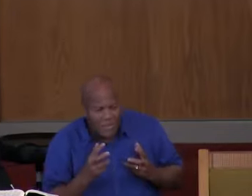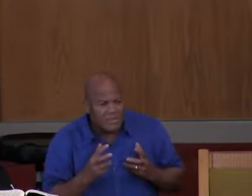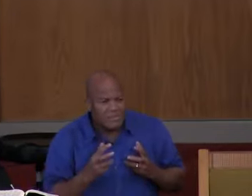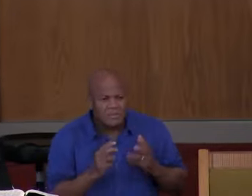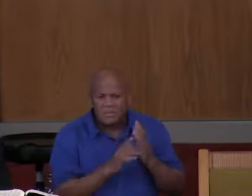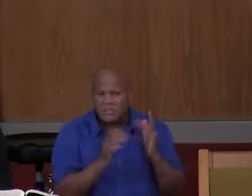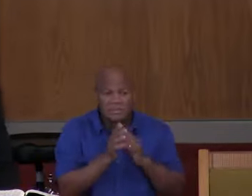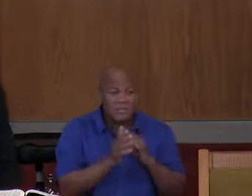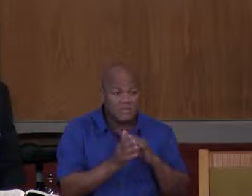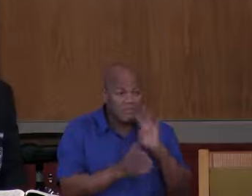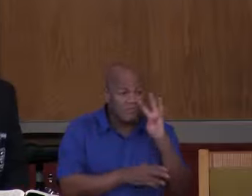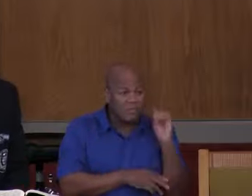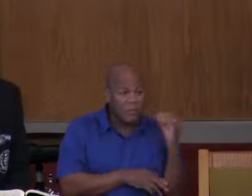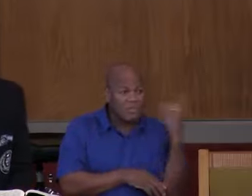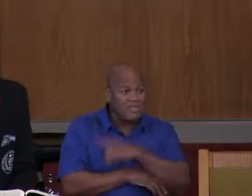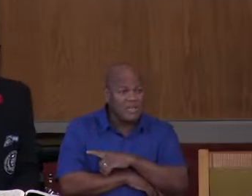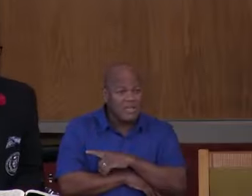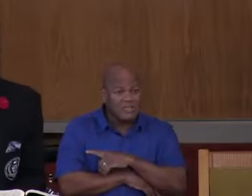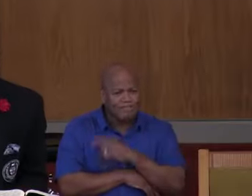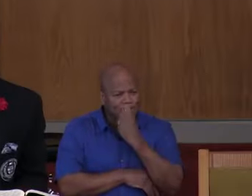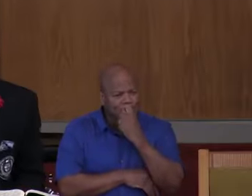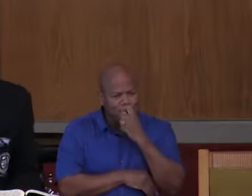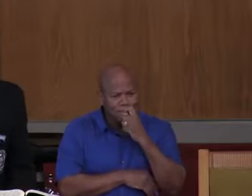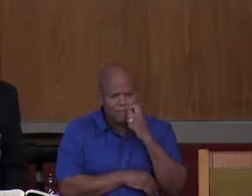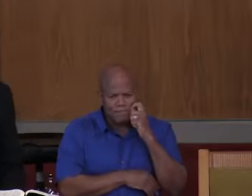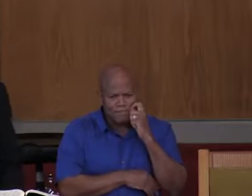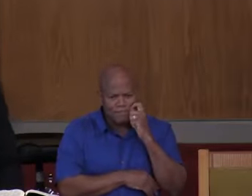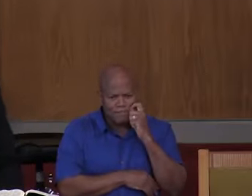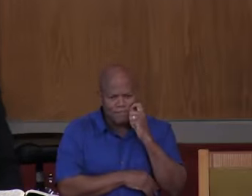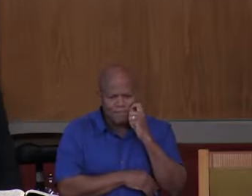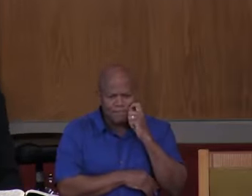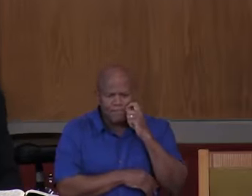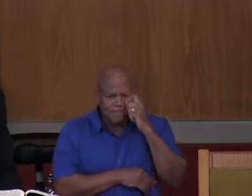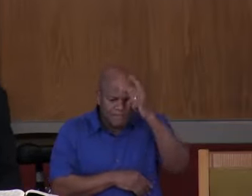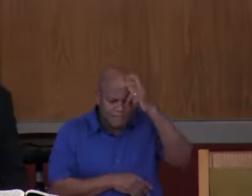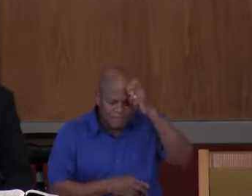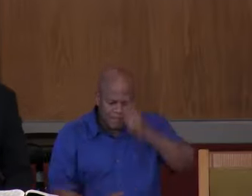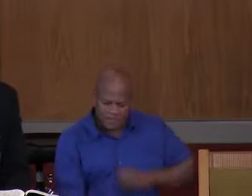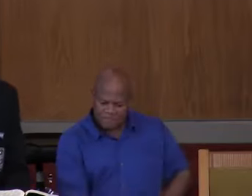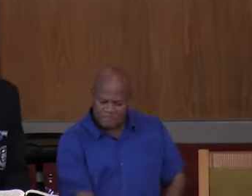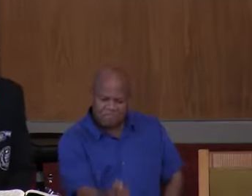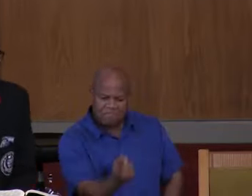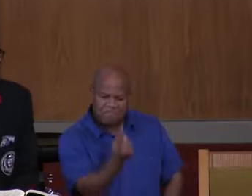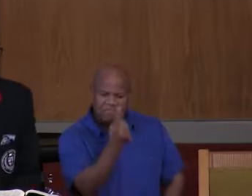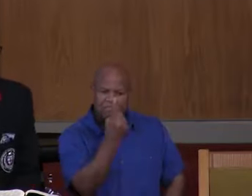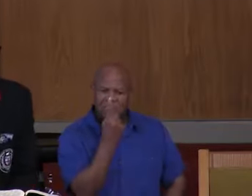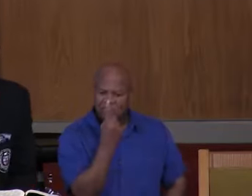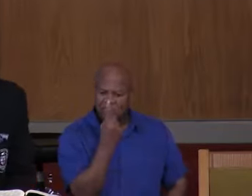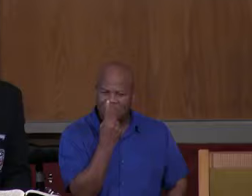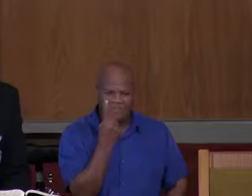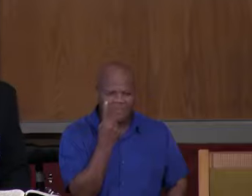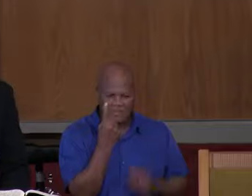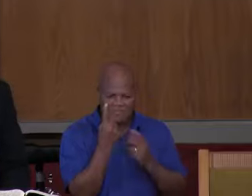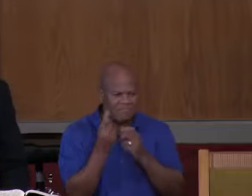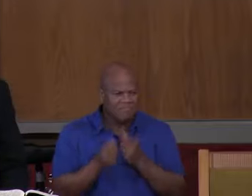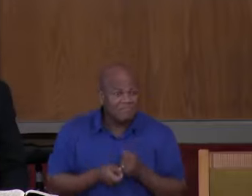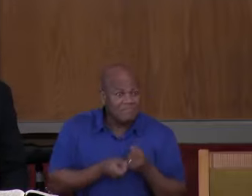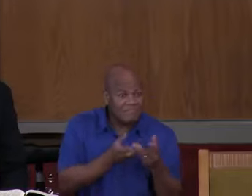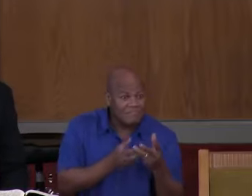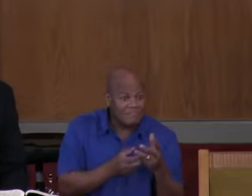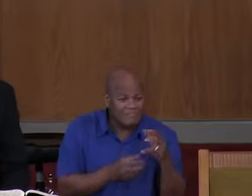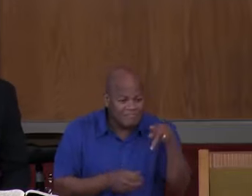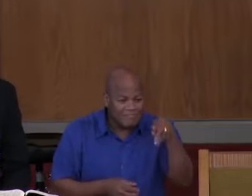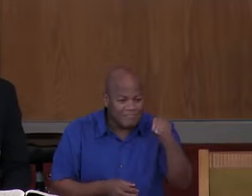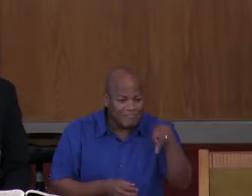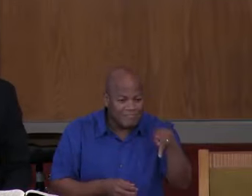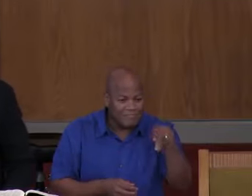40 days. And the enemy presented to him some Popeye's biscuits in the form